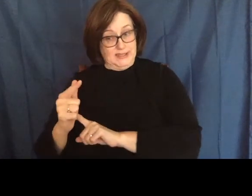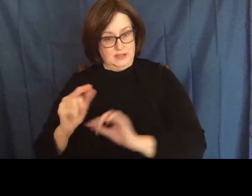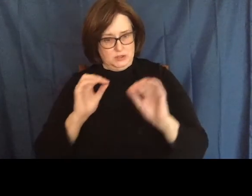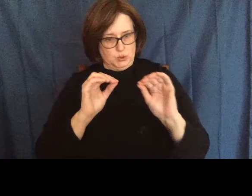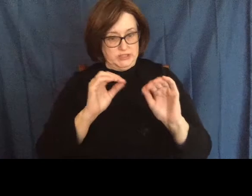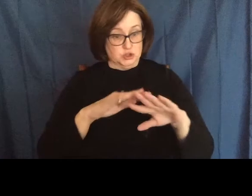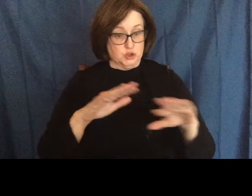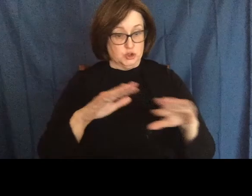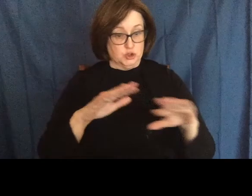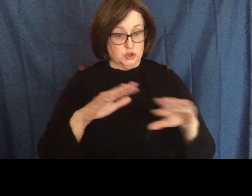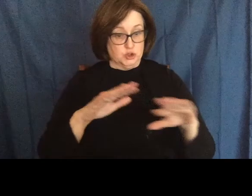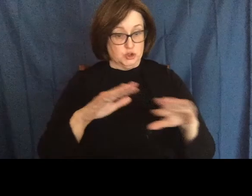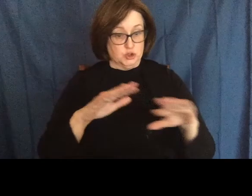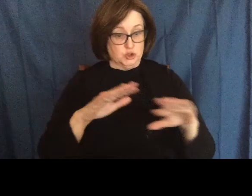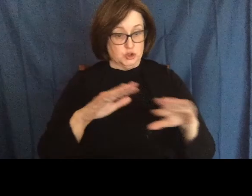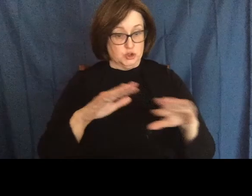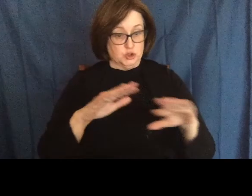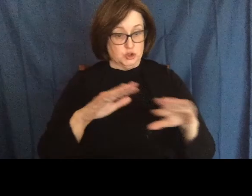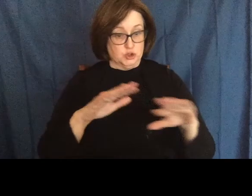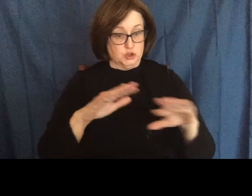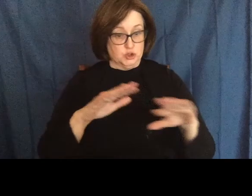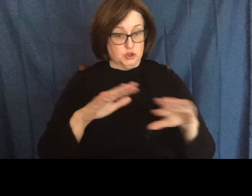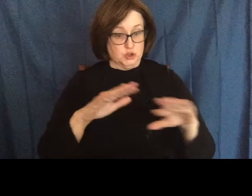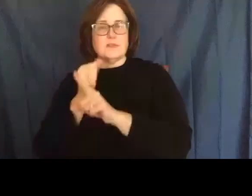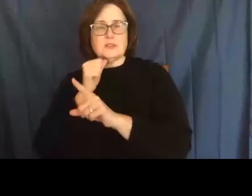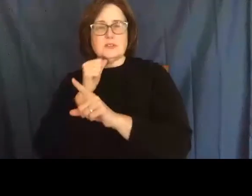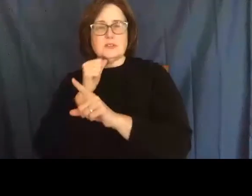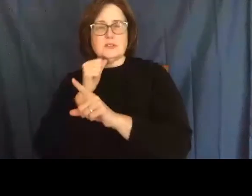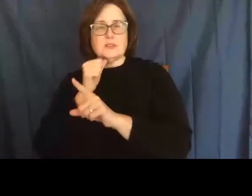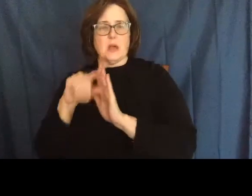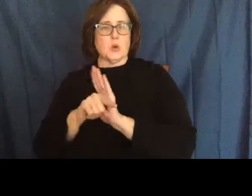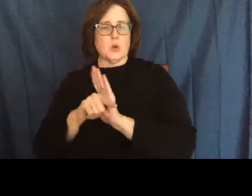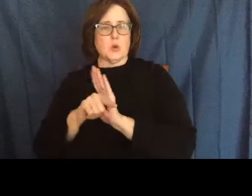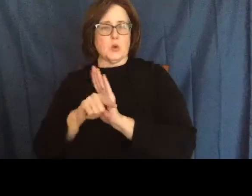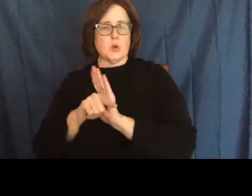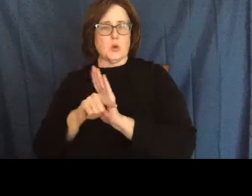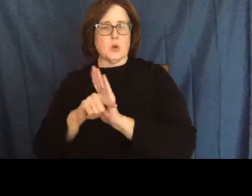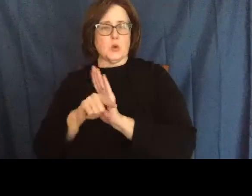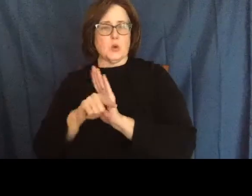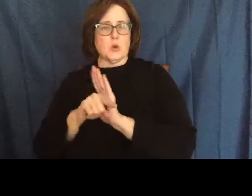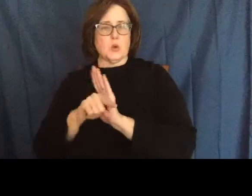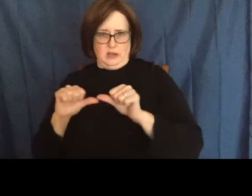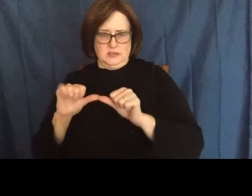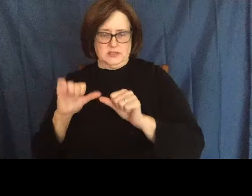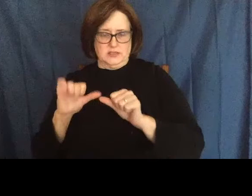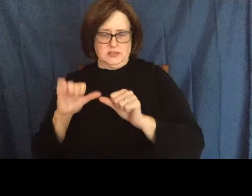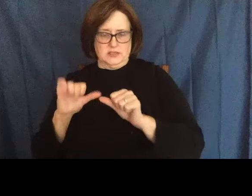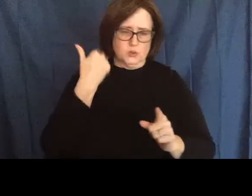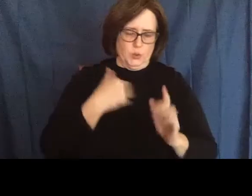science themselves, we have developed a pretty robust curriculum for CodeJumper, and that is all available